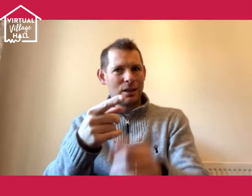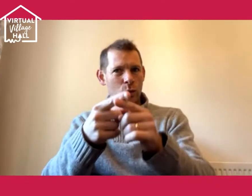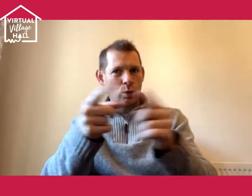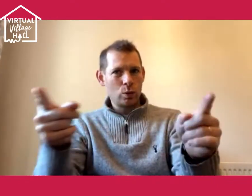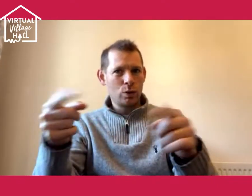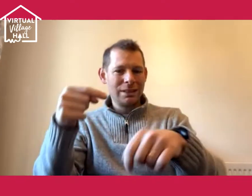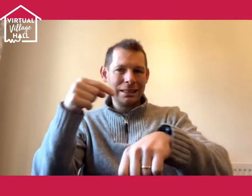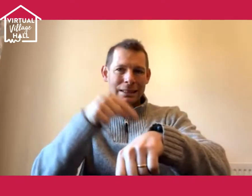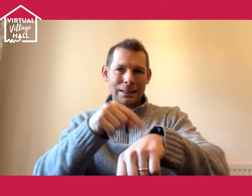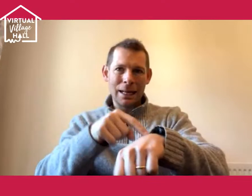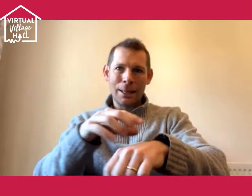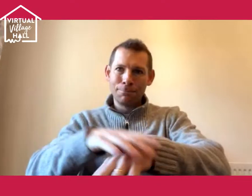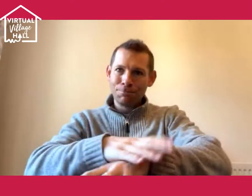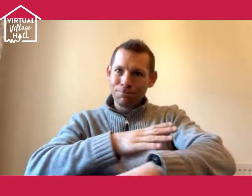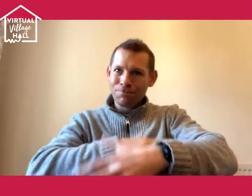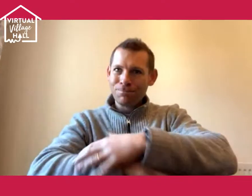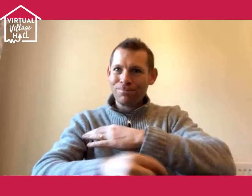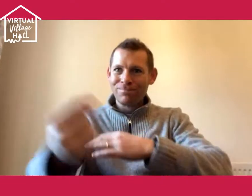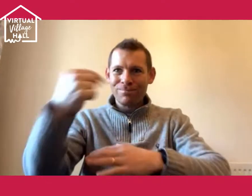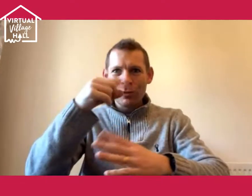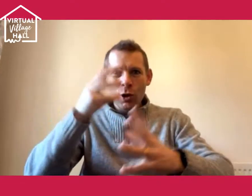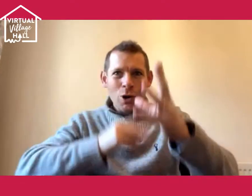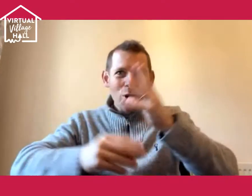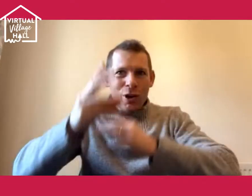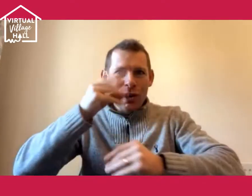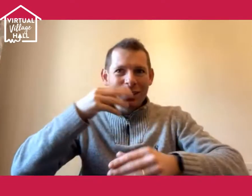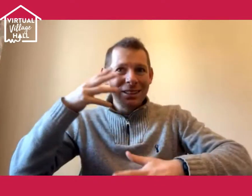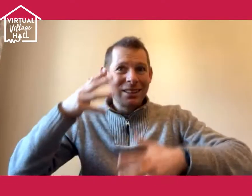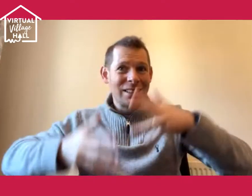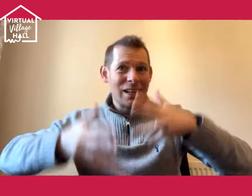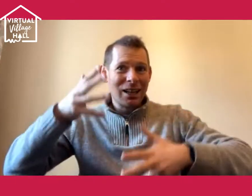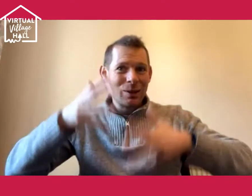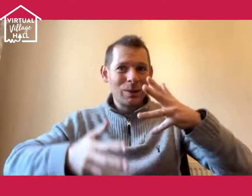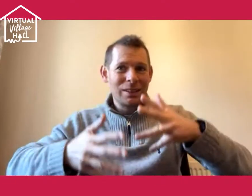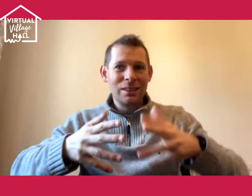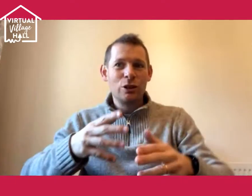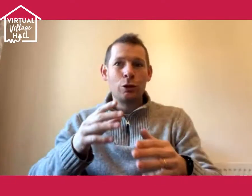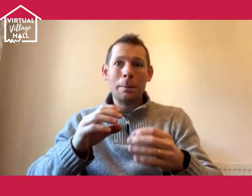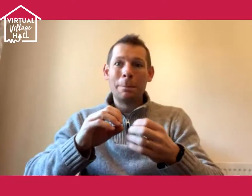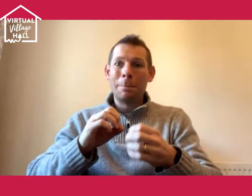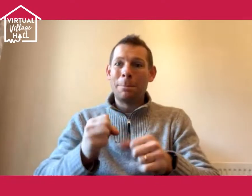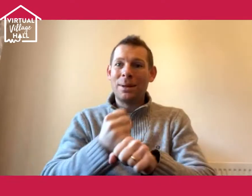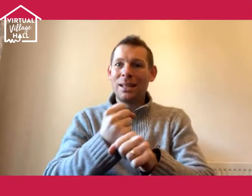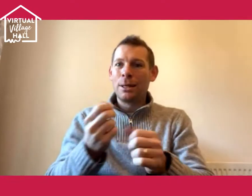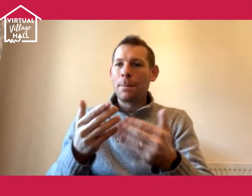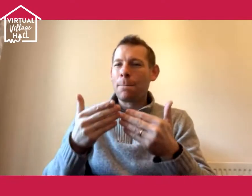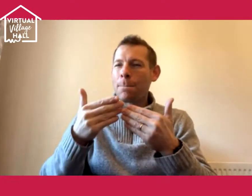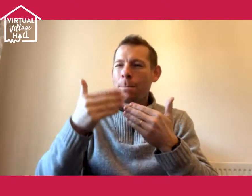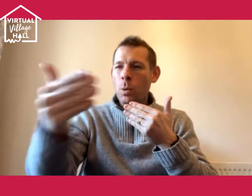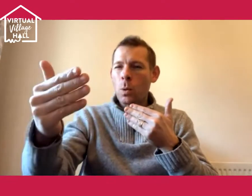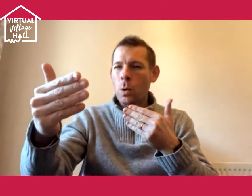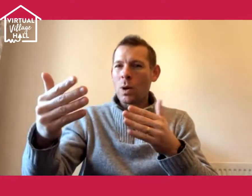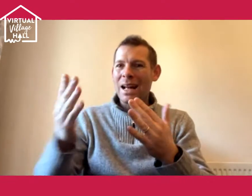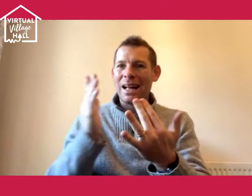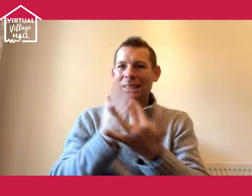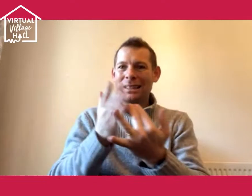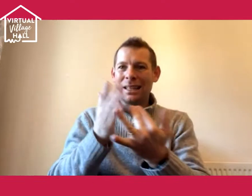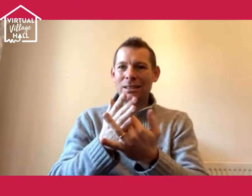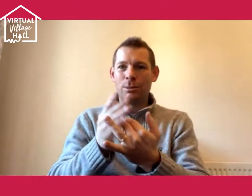I want to say thank you all for giving up your time and interest to come and learn sign language with us. It makes a